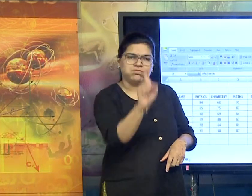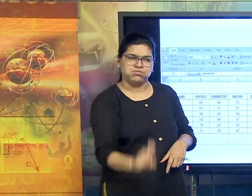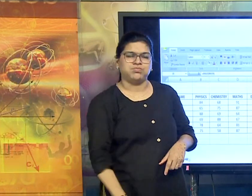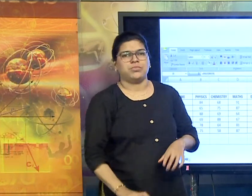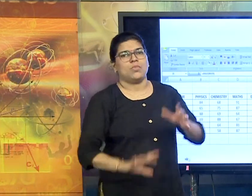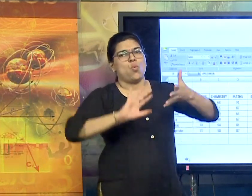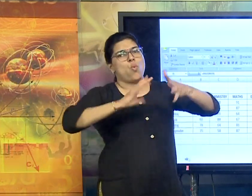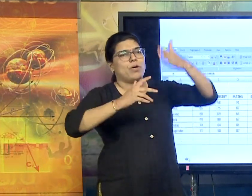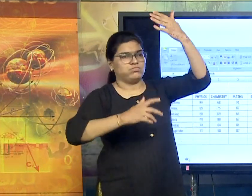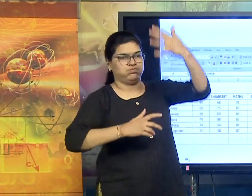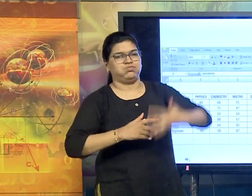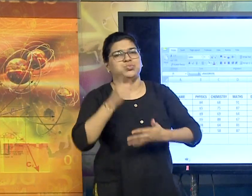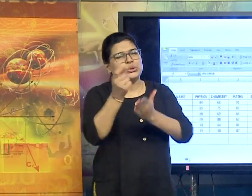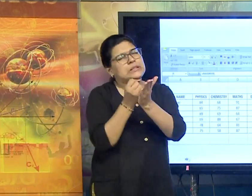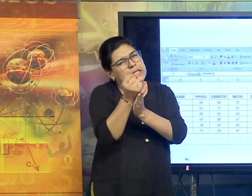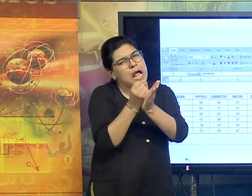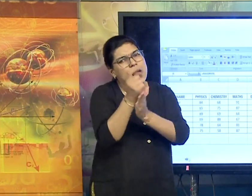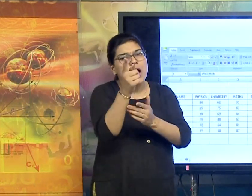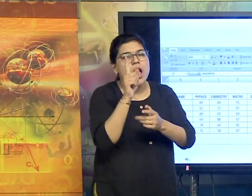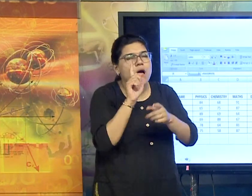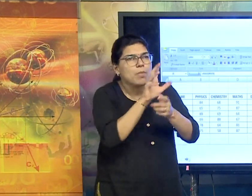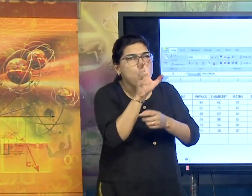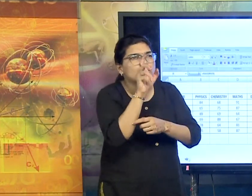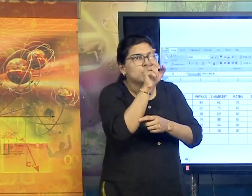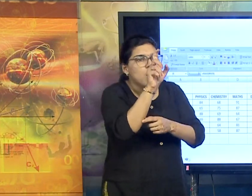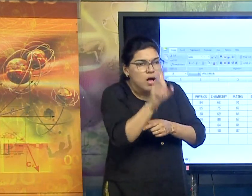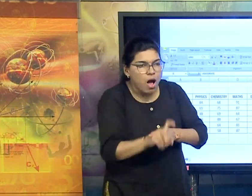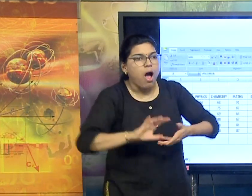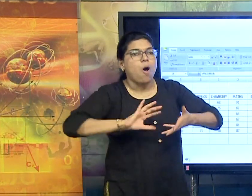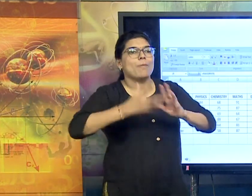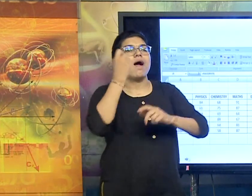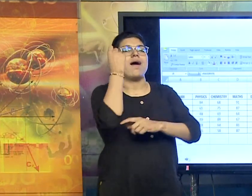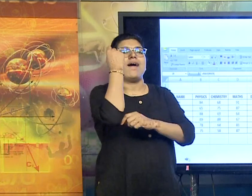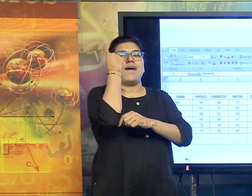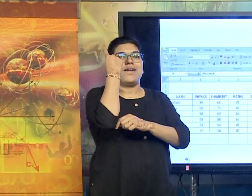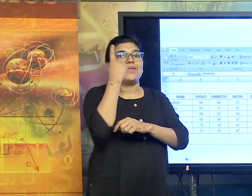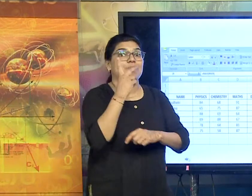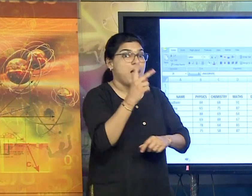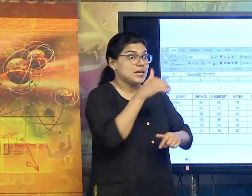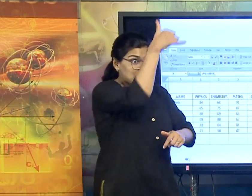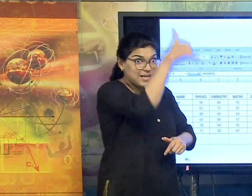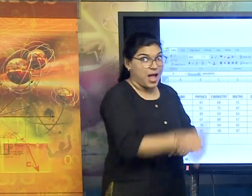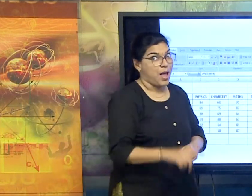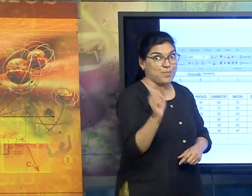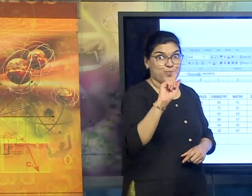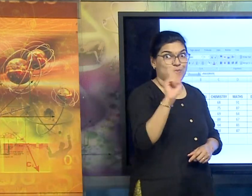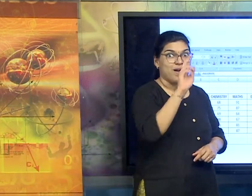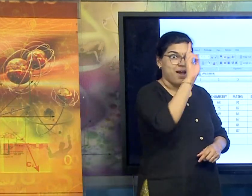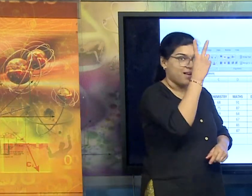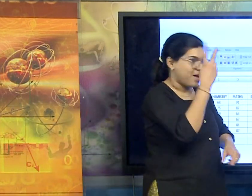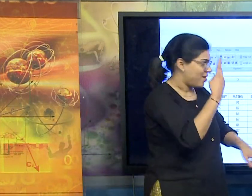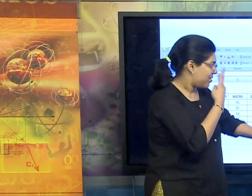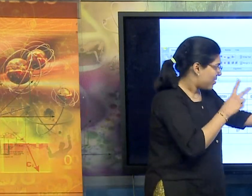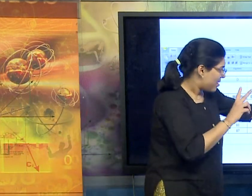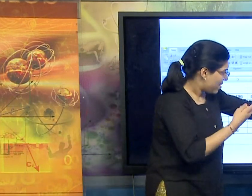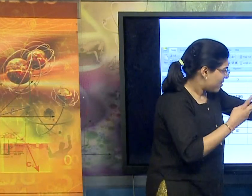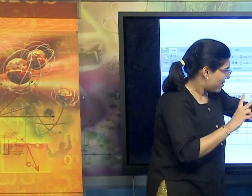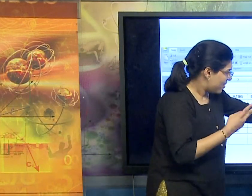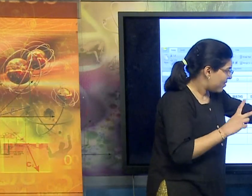will be shown there automatically. For one time, for once you need to try, then